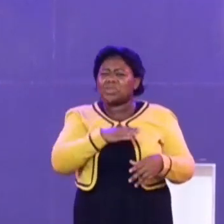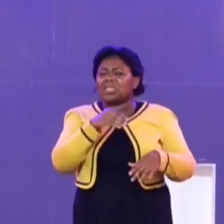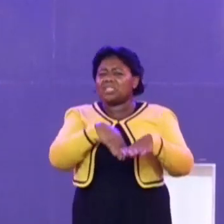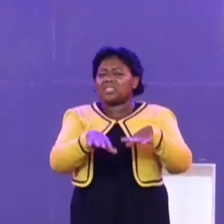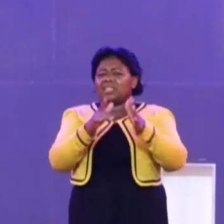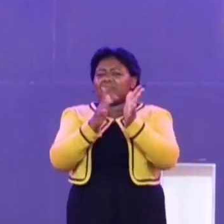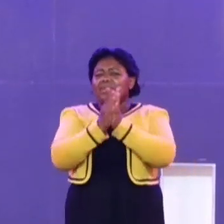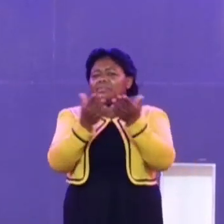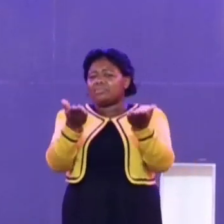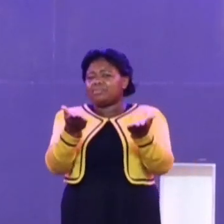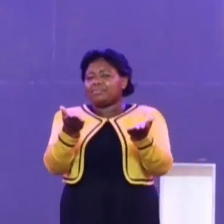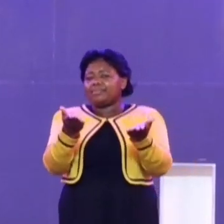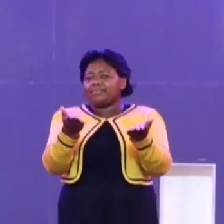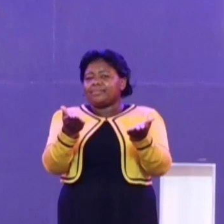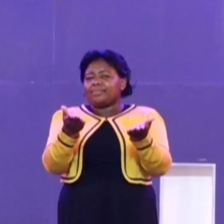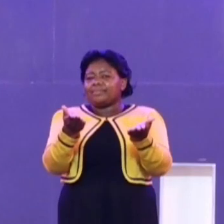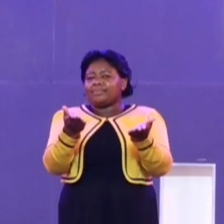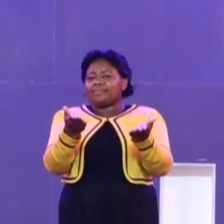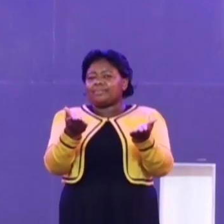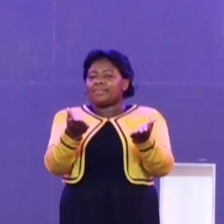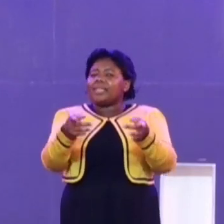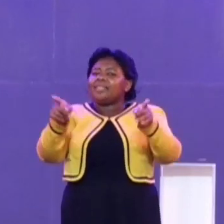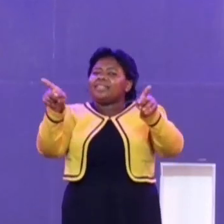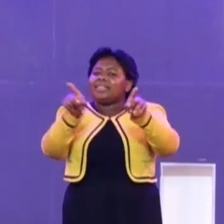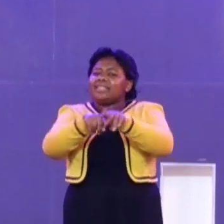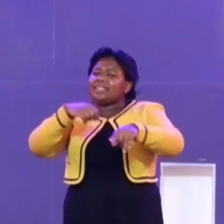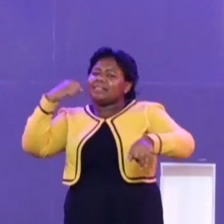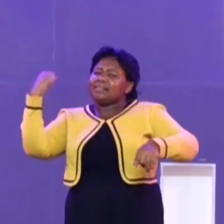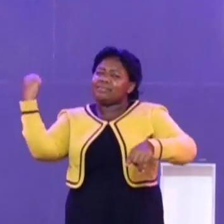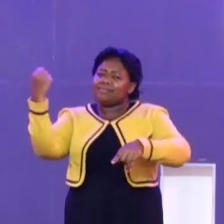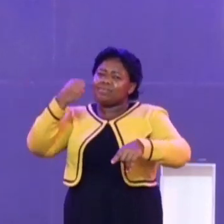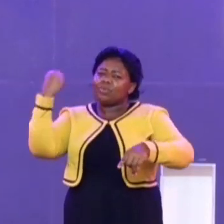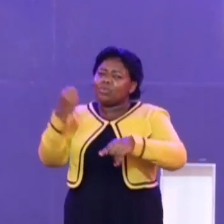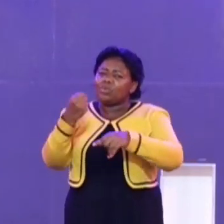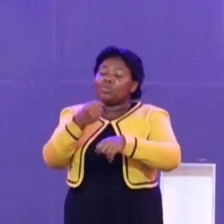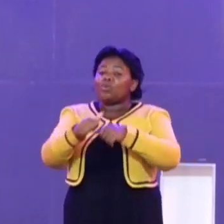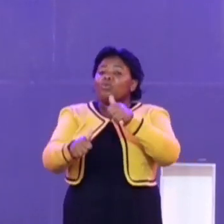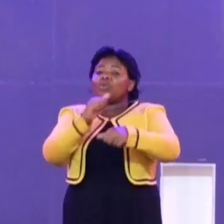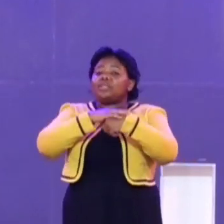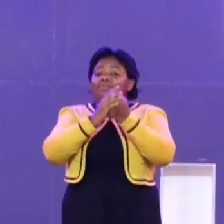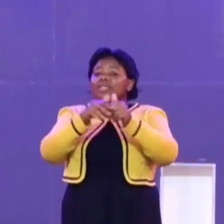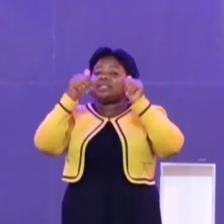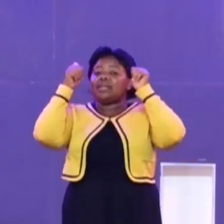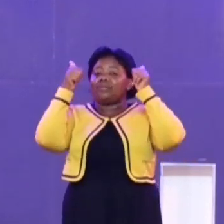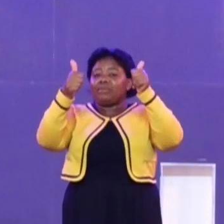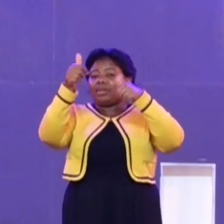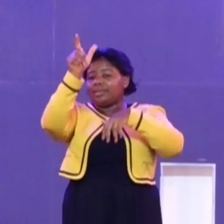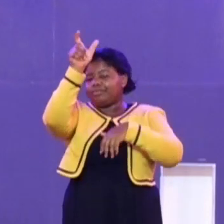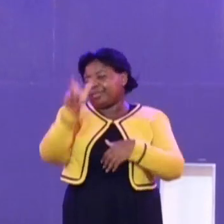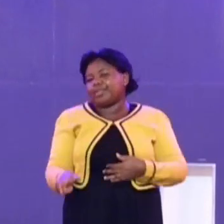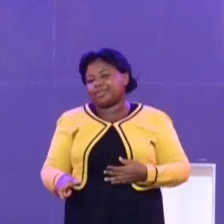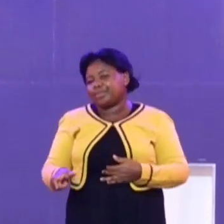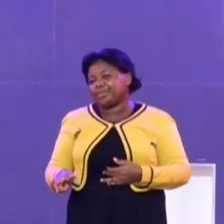gospel you don't want to listen to here in the Bible. Ate yenshibuko yokola omuntu omutuufu. Is the source of making a